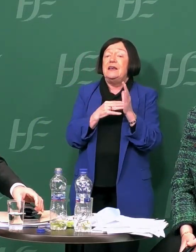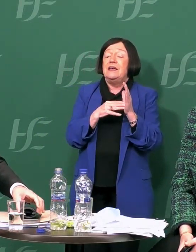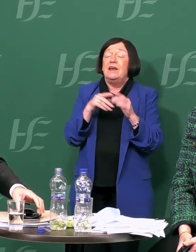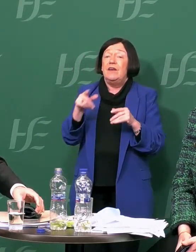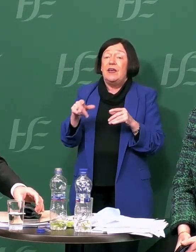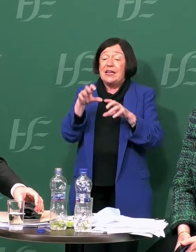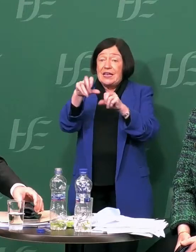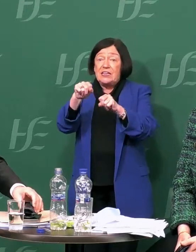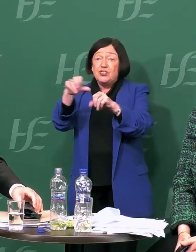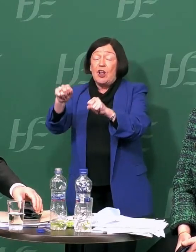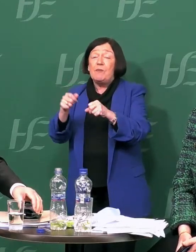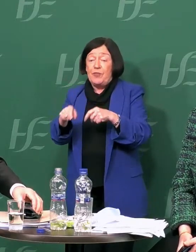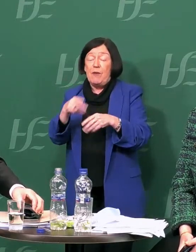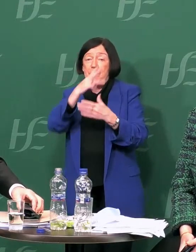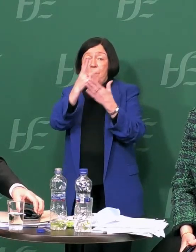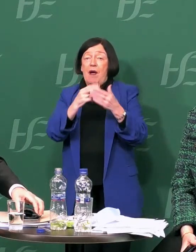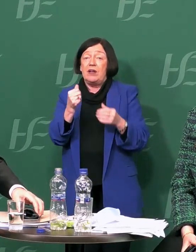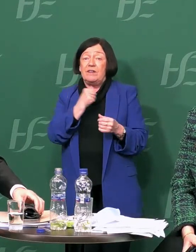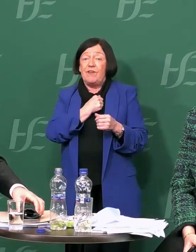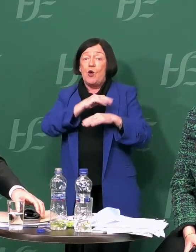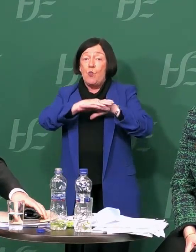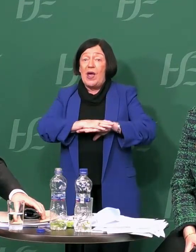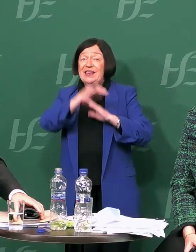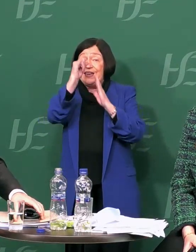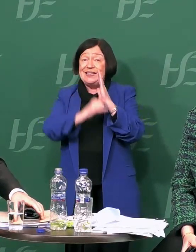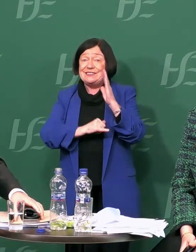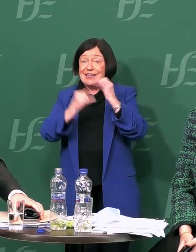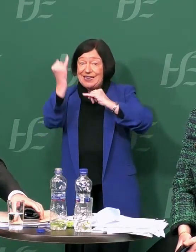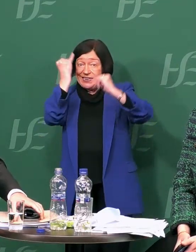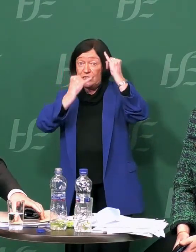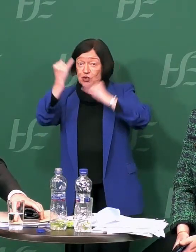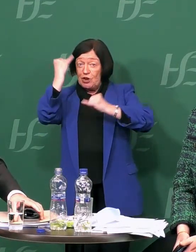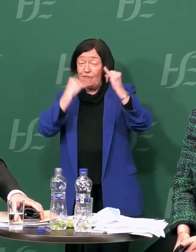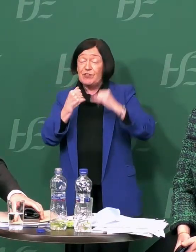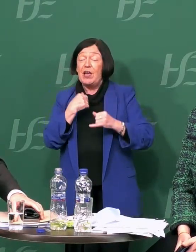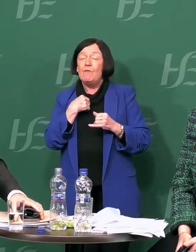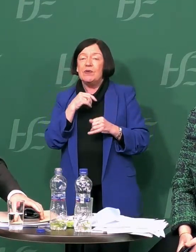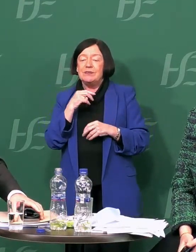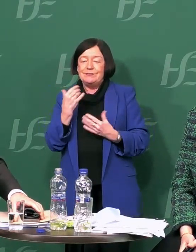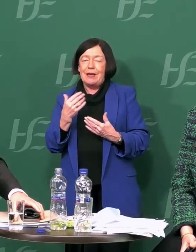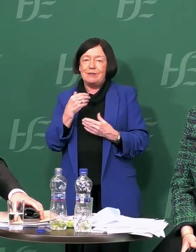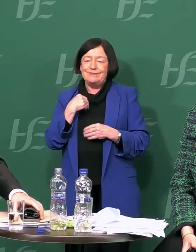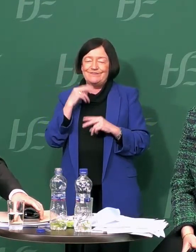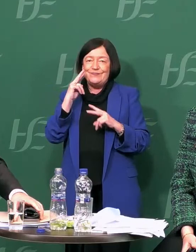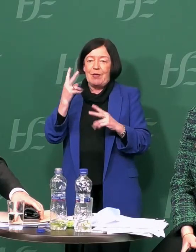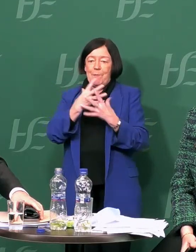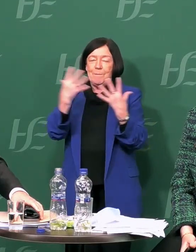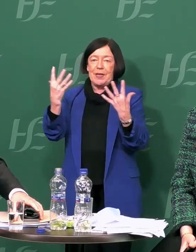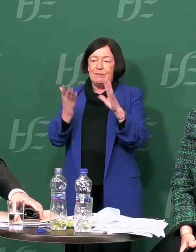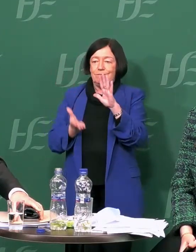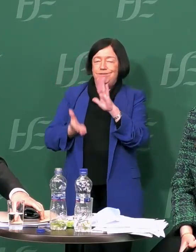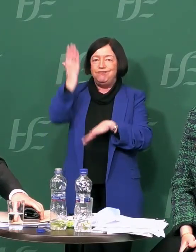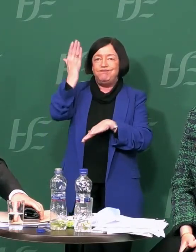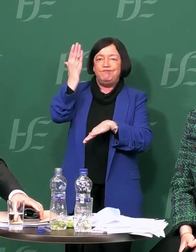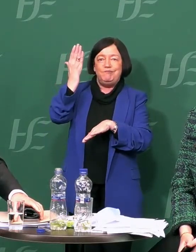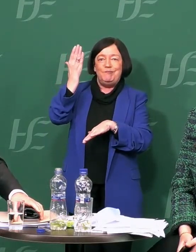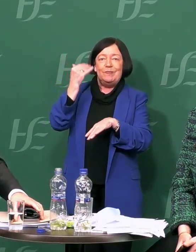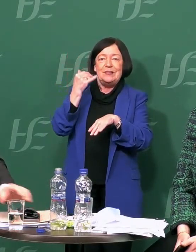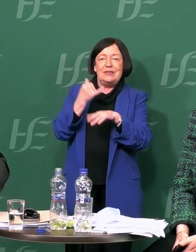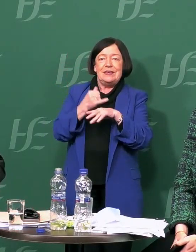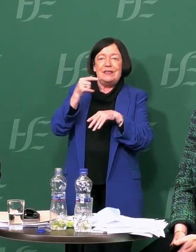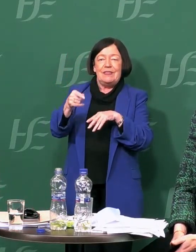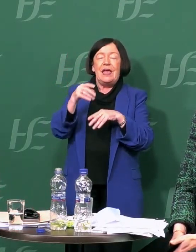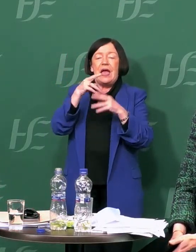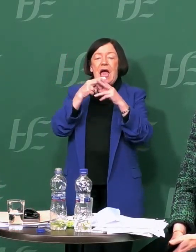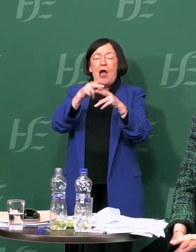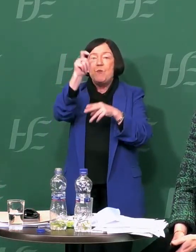terms of catching up, so they're all part of our, I suppose, our waiting list initiatives really, and we have seen a big jump in terms of the